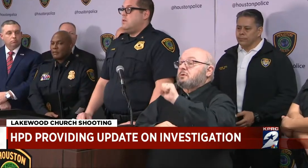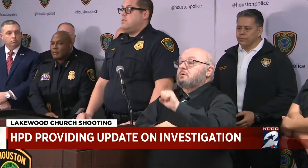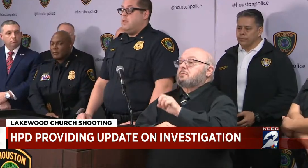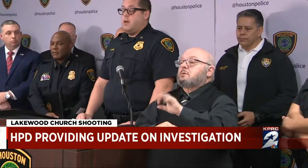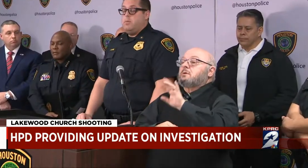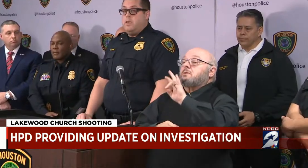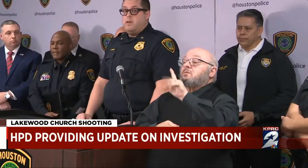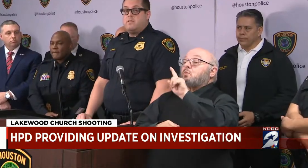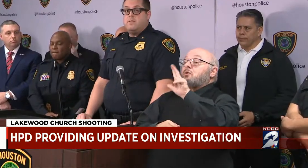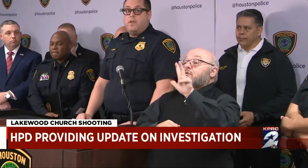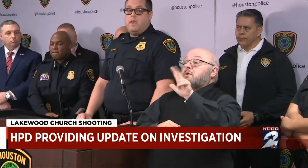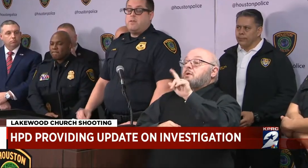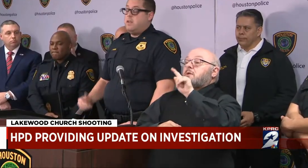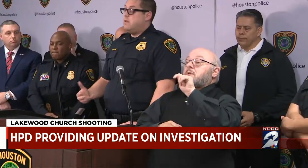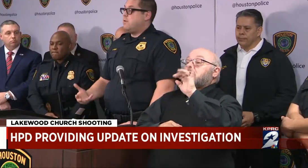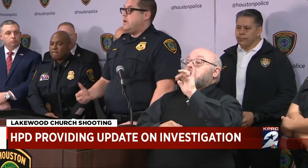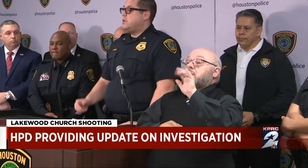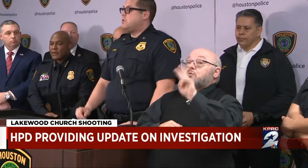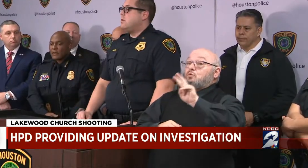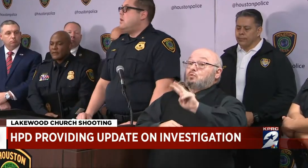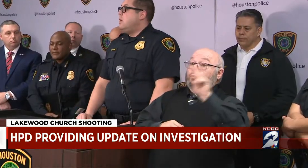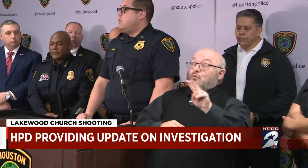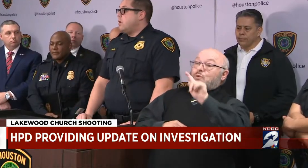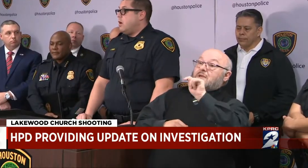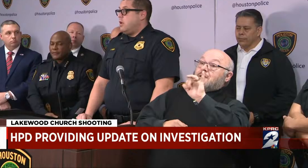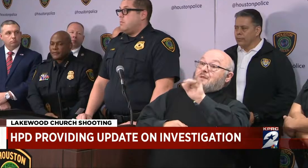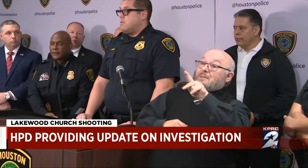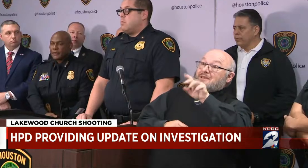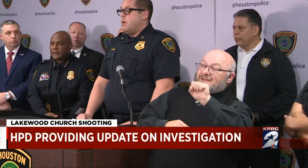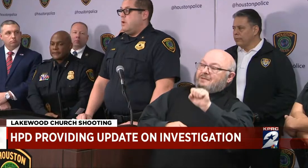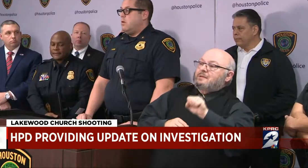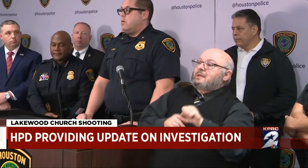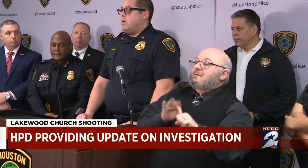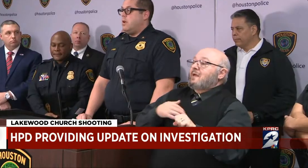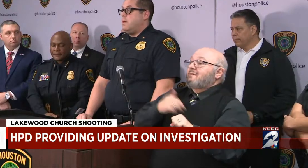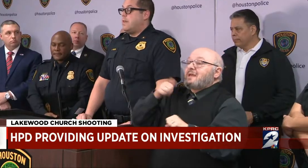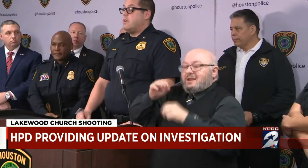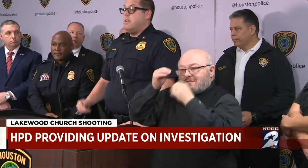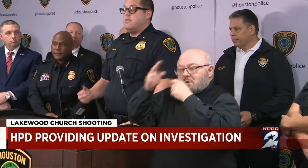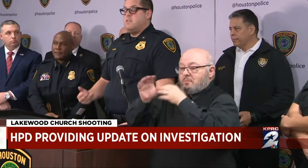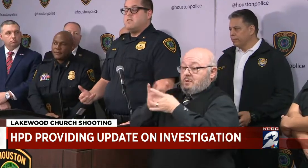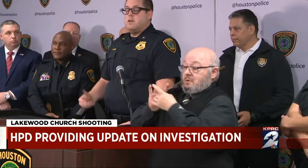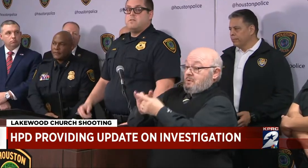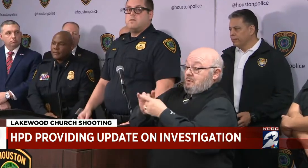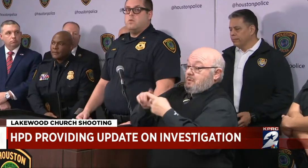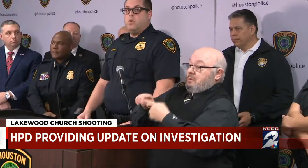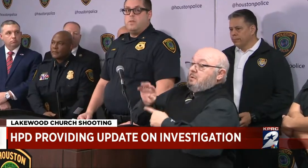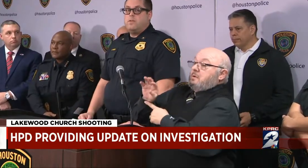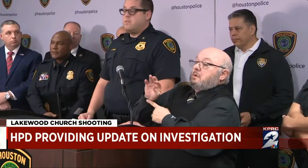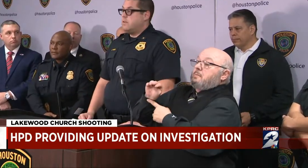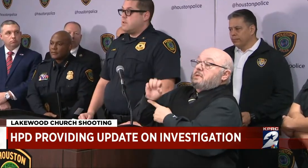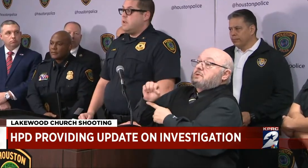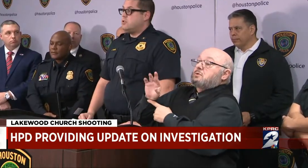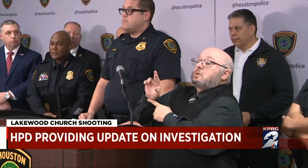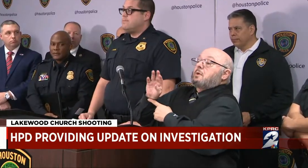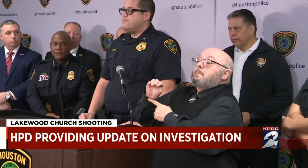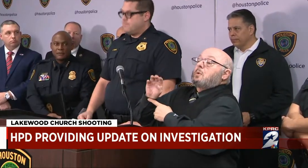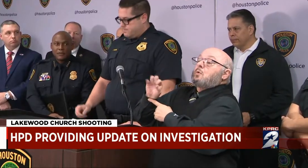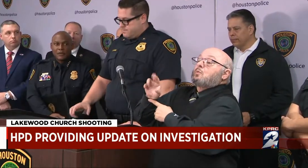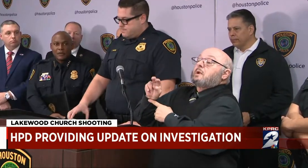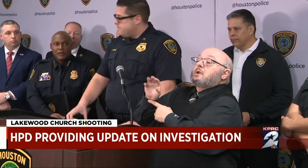713-222-TIPS, TIPS, if they have any information regarding Miss Moreno or anything that could assist us with this